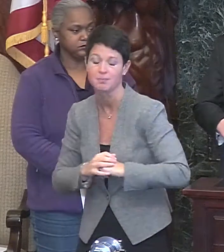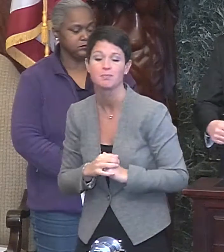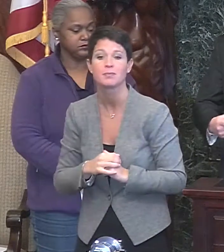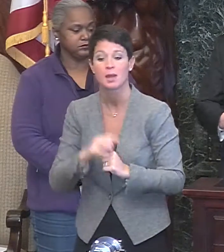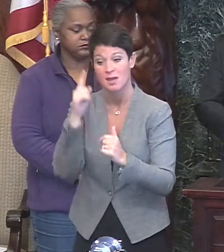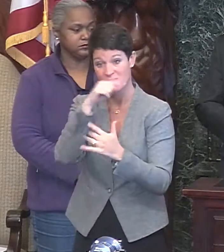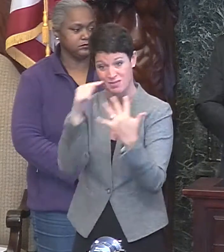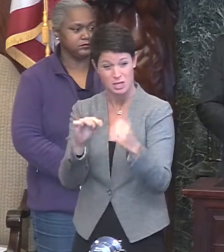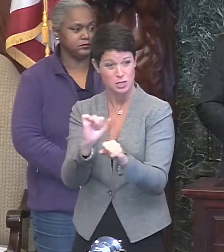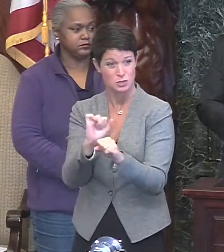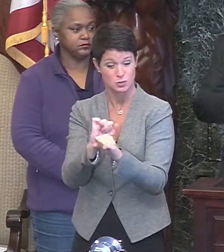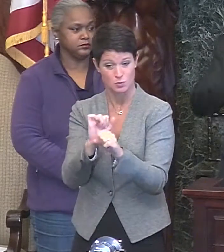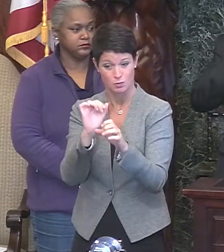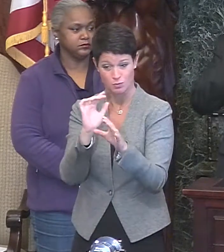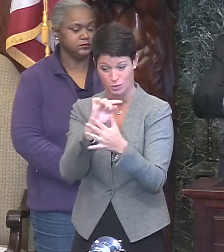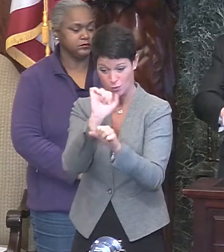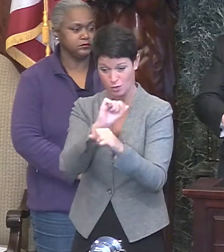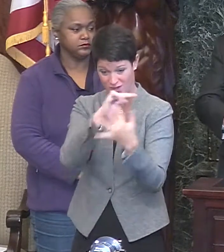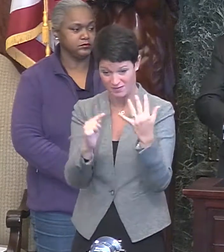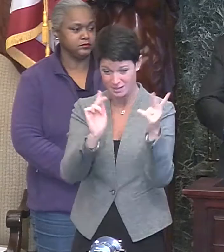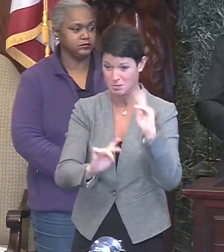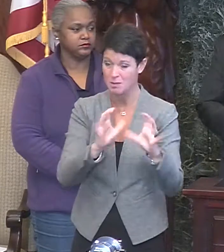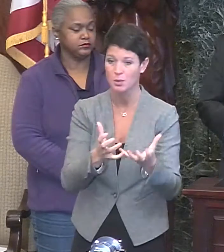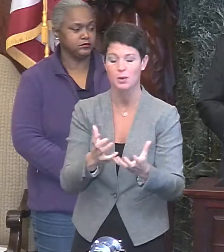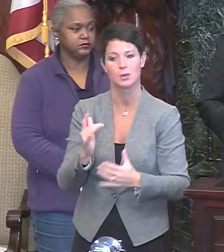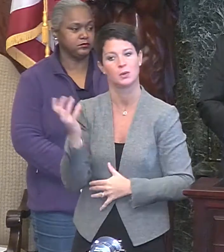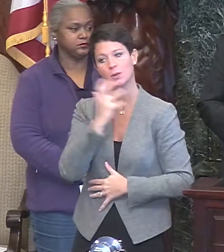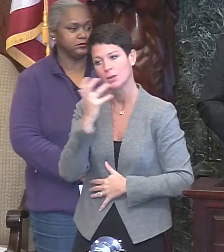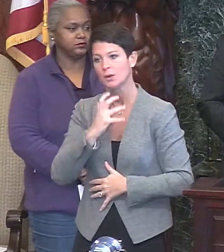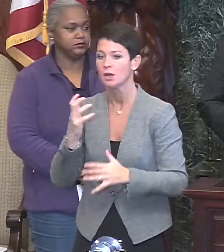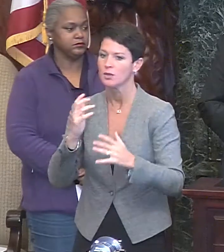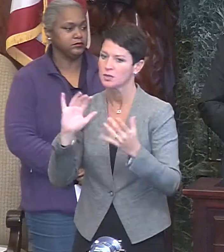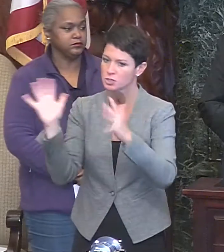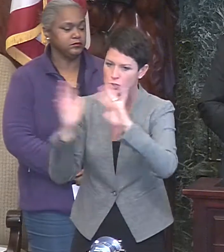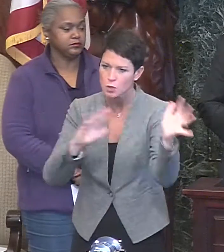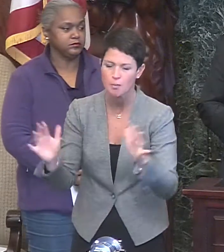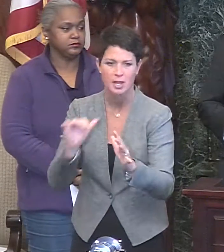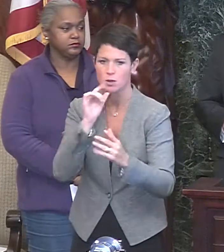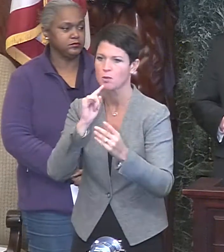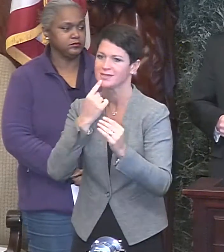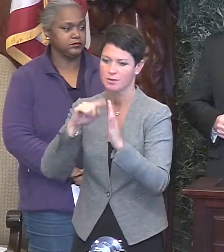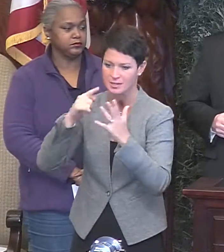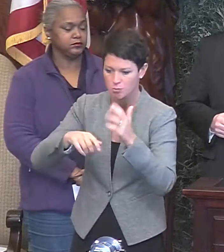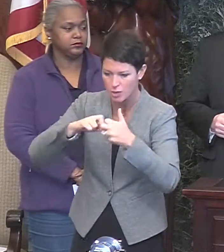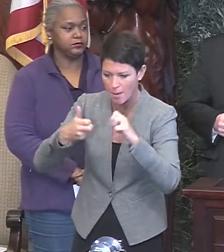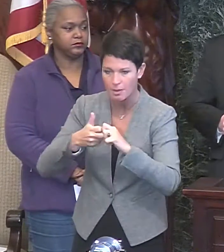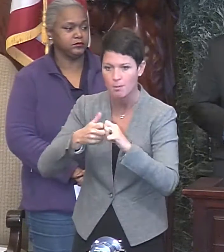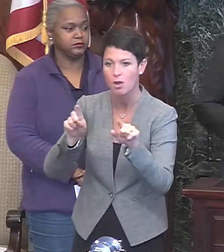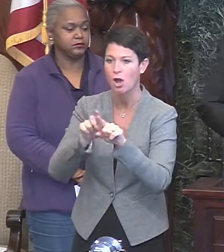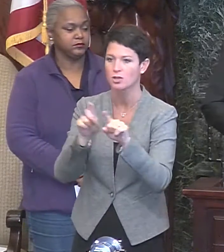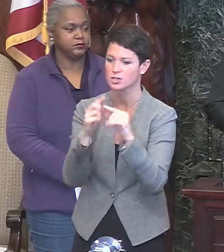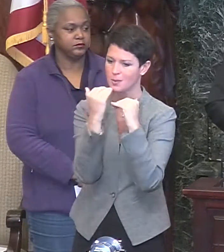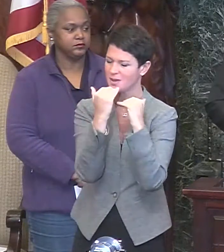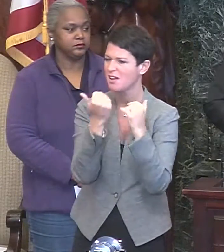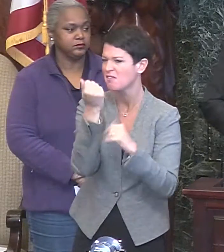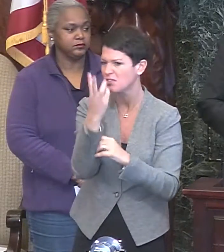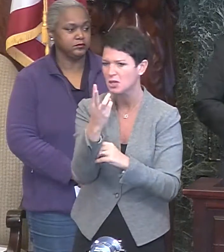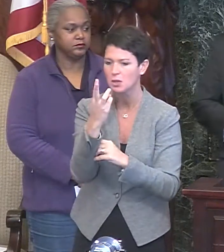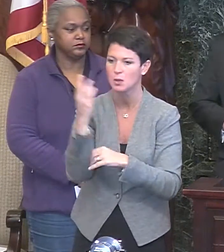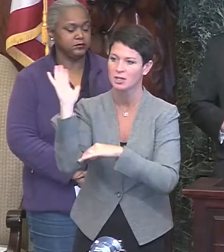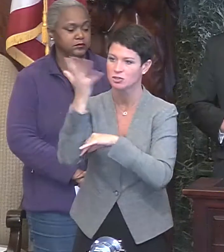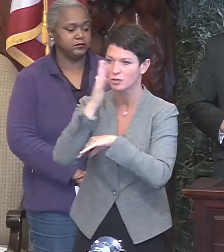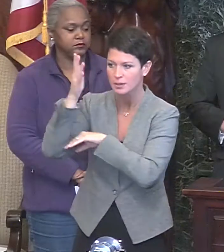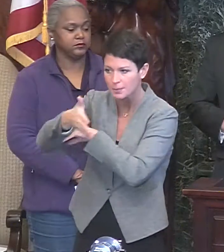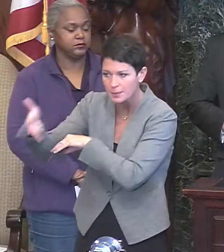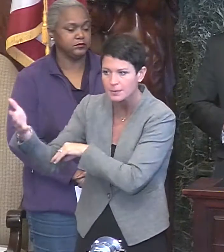of these individuals, we were able to make it through the storm without major incident and had limited power outages and downed trees, which was something we were